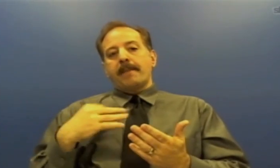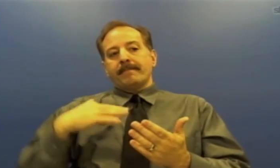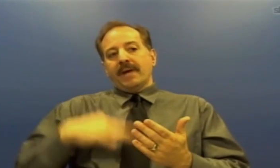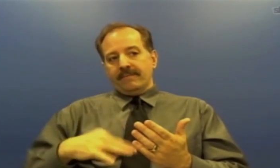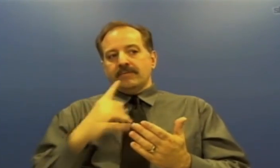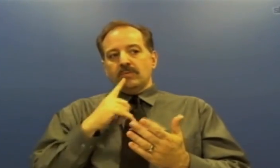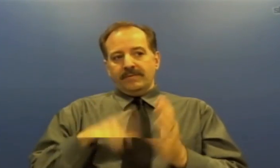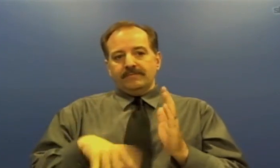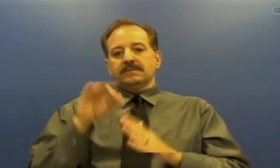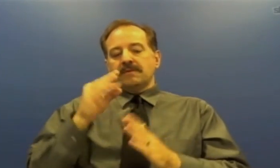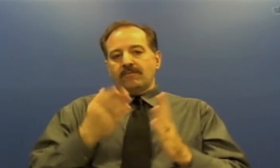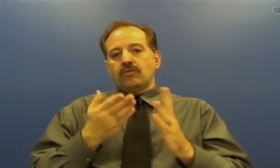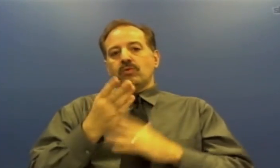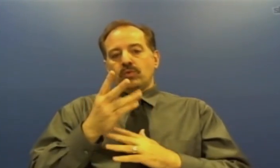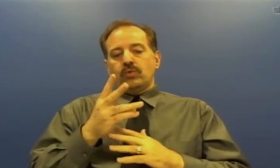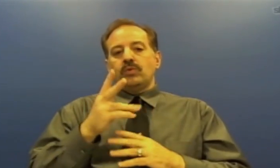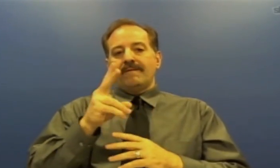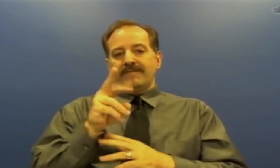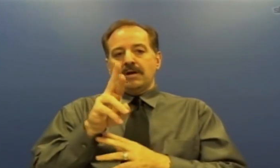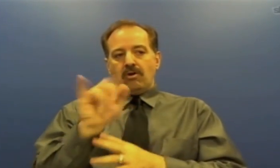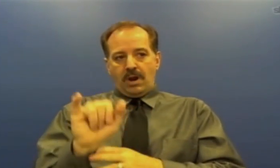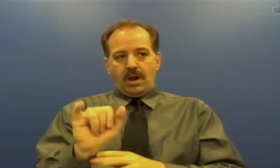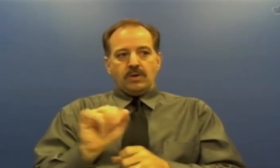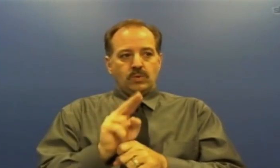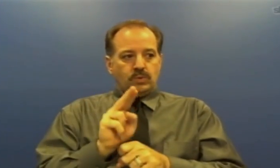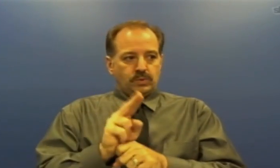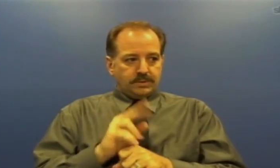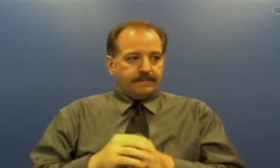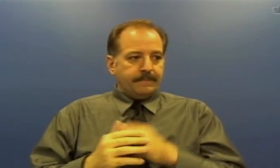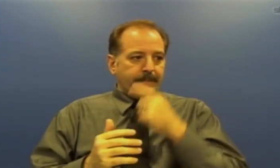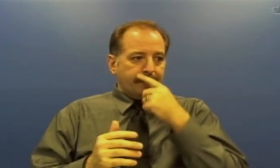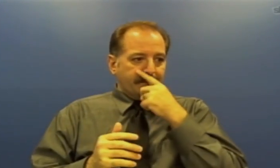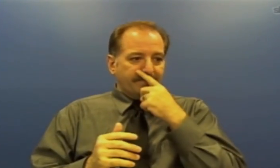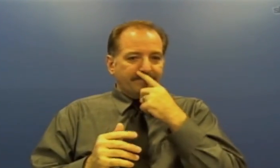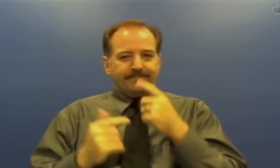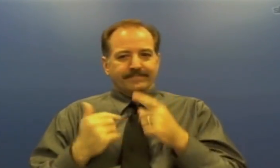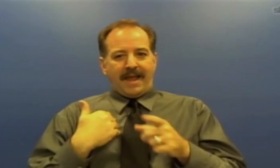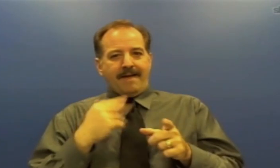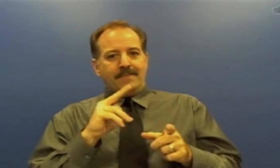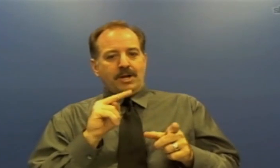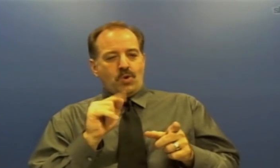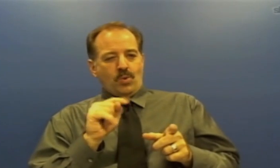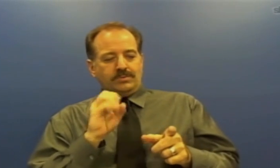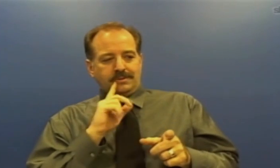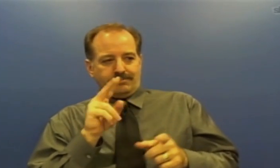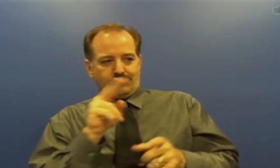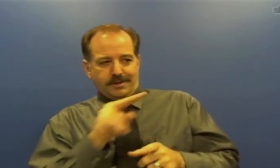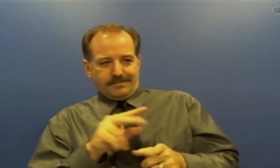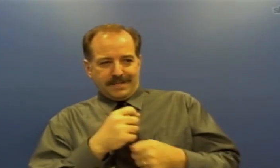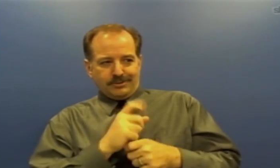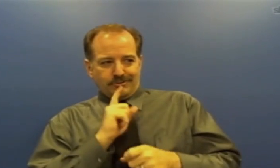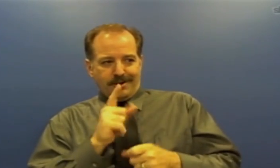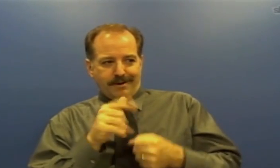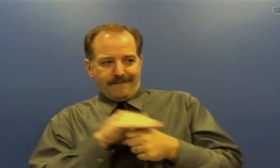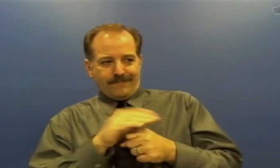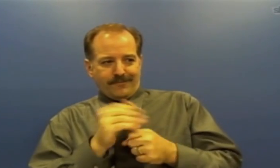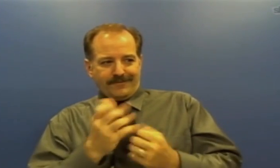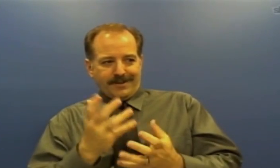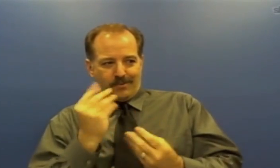And that's another one of the side benefits that we've realized through using VRI and providing services in that way. I'm just glancing